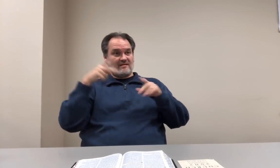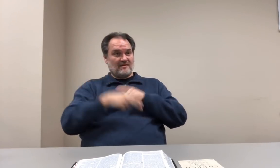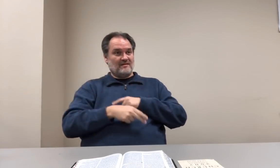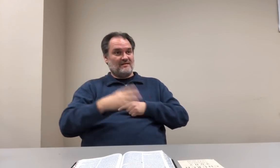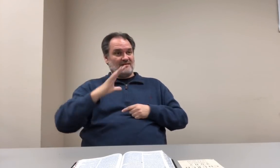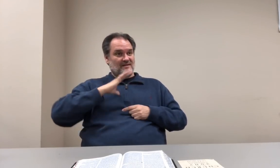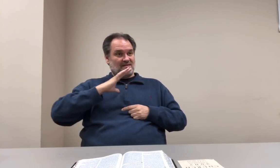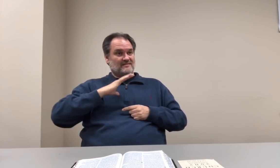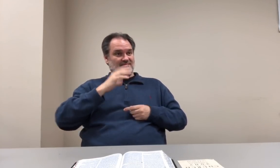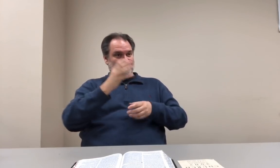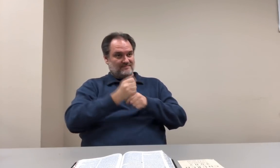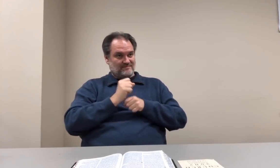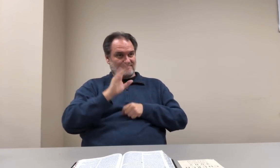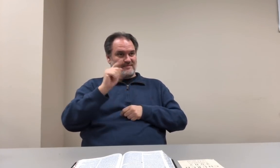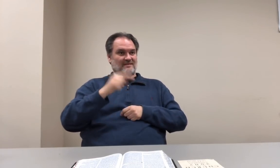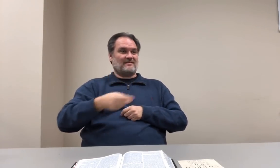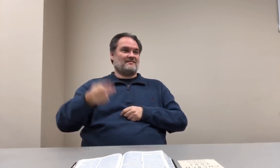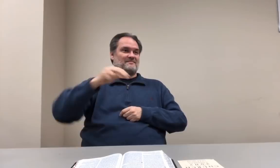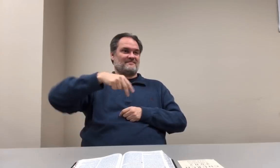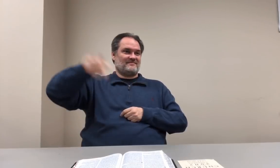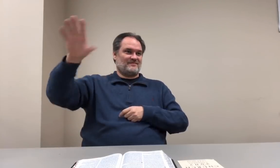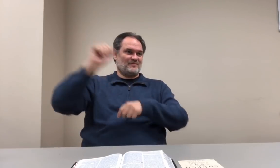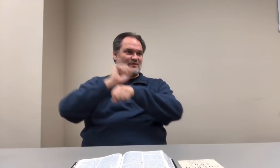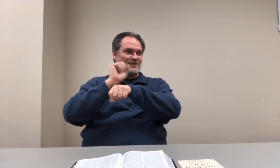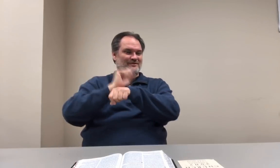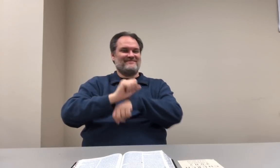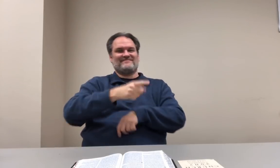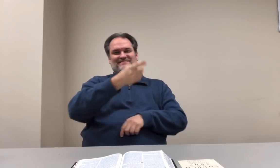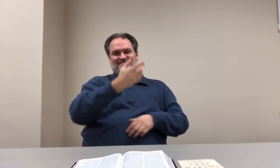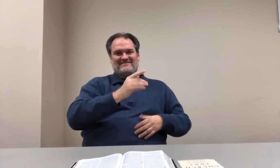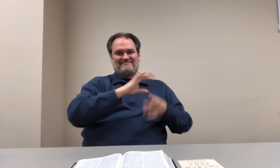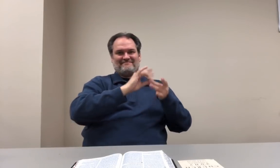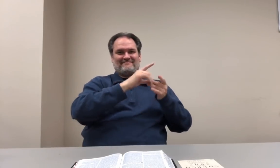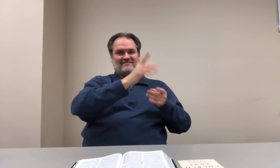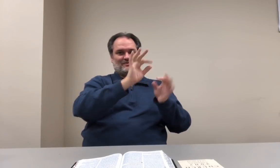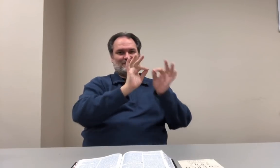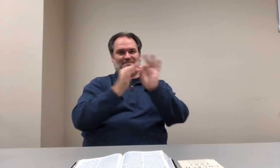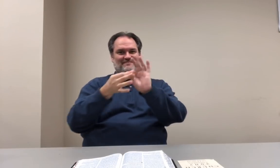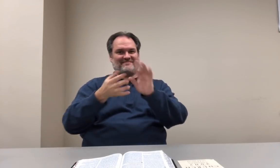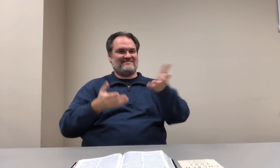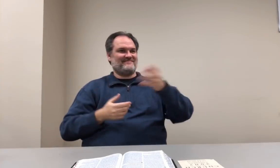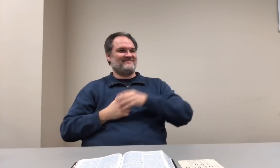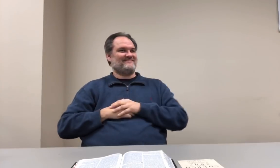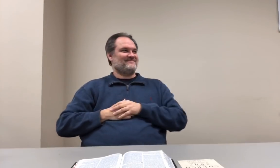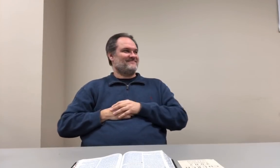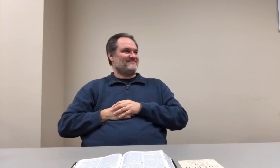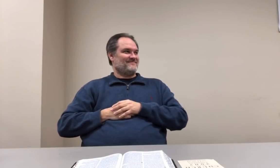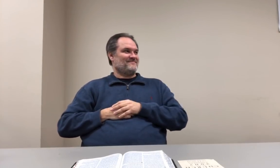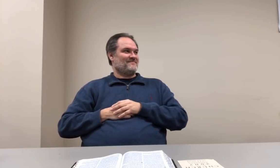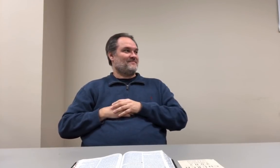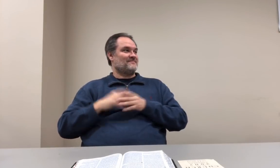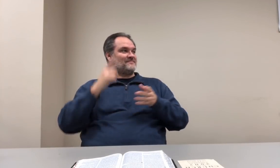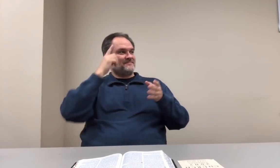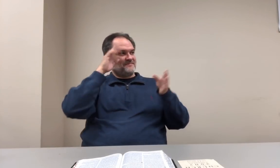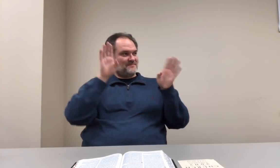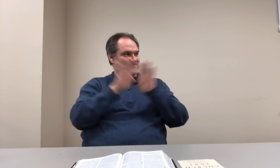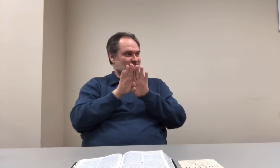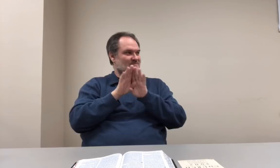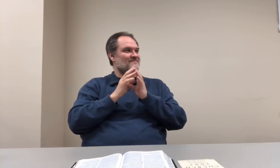he spoken, and will he not fulfill it? And so, notice the differentiation in the text between God and man. So,